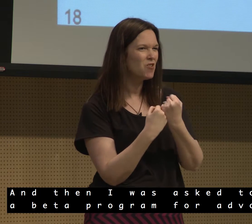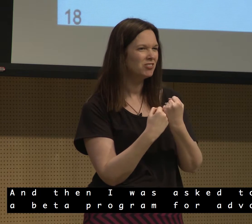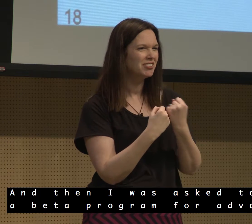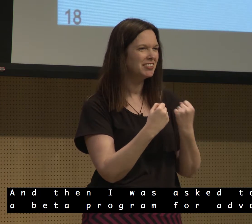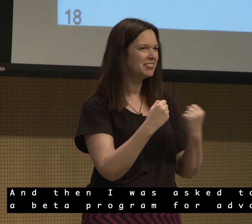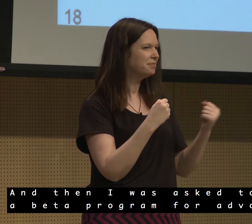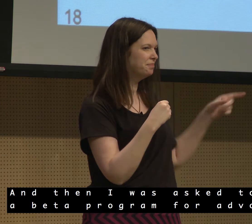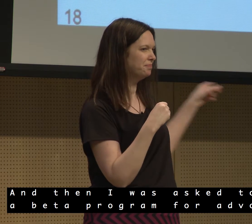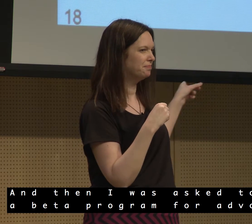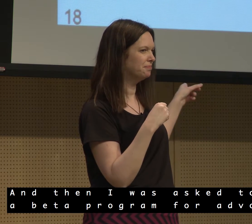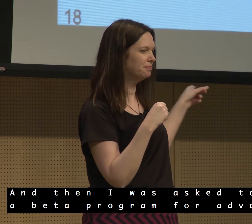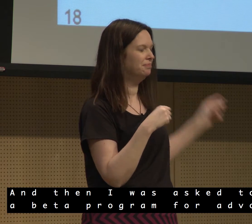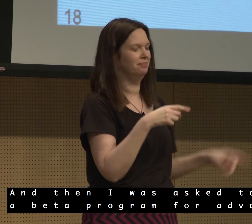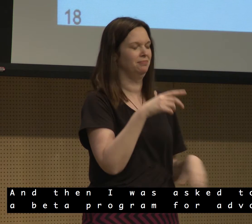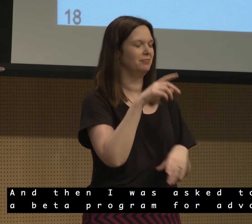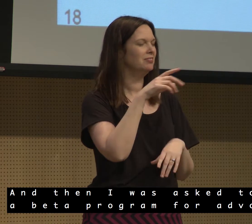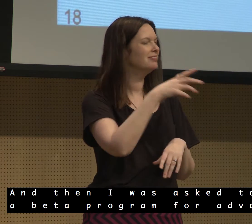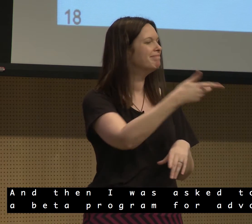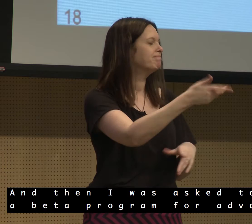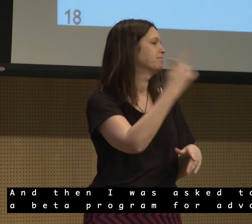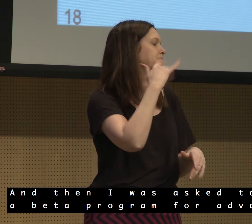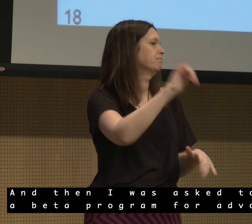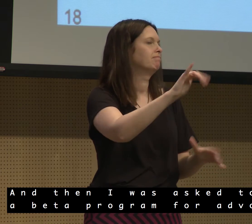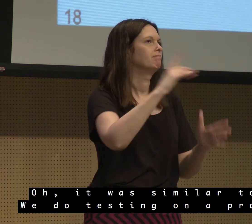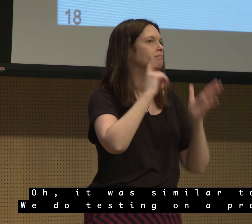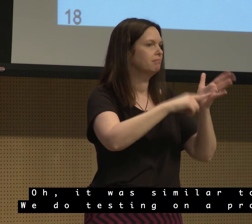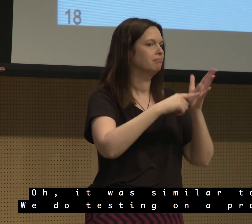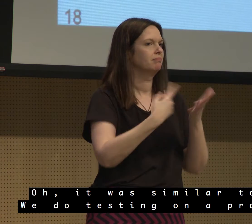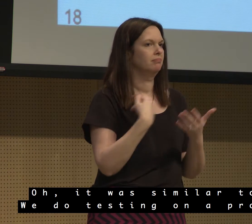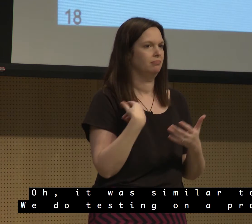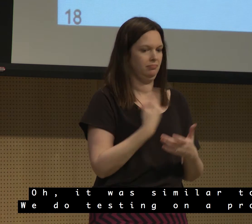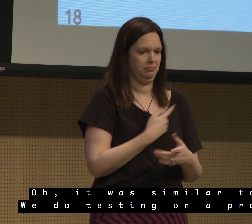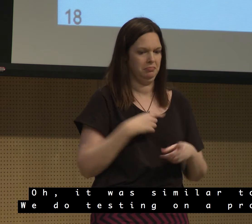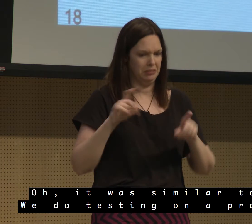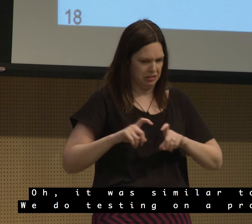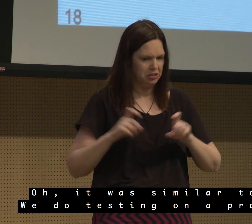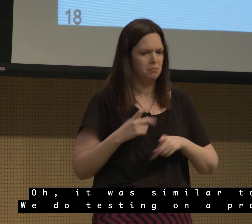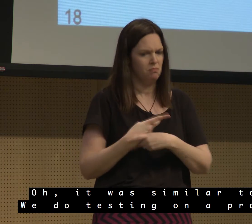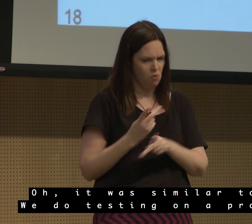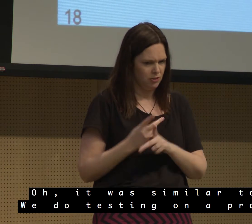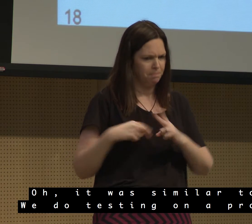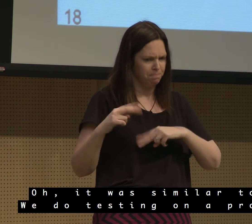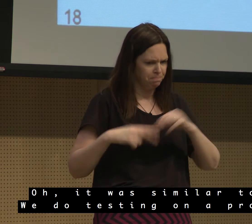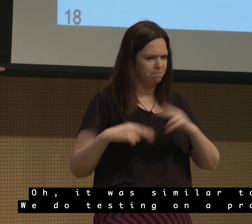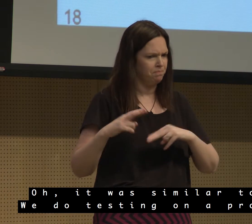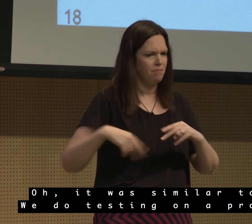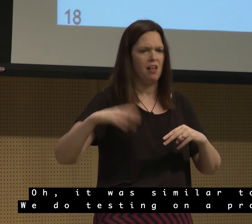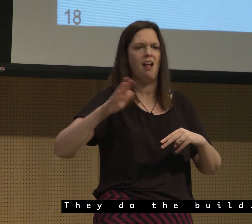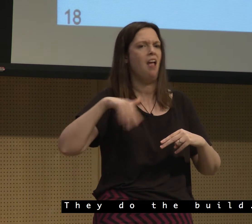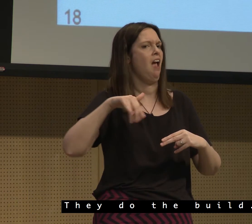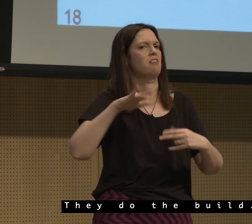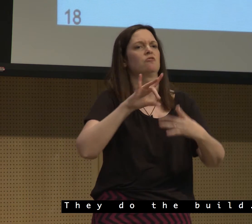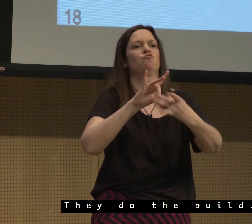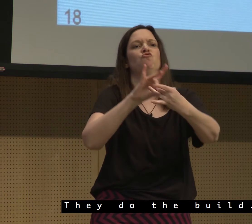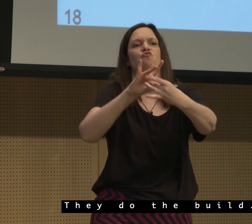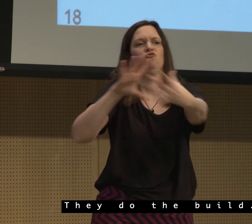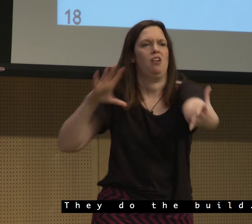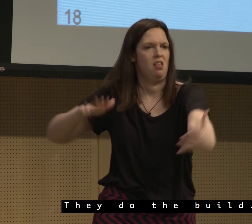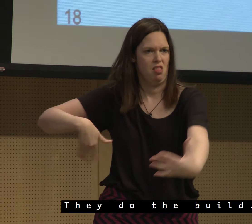program for advocacy. Oh, it was similar to, we do testing on a program, they do the build,